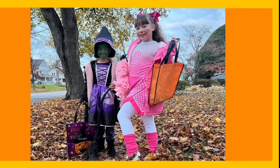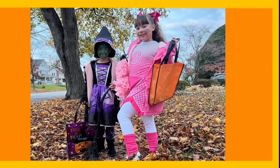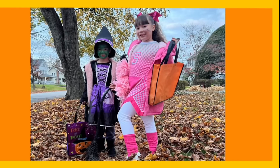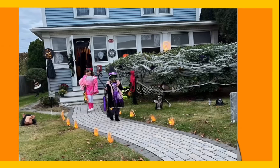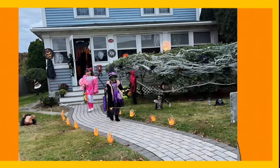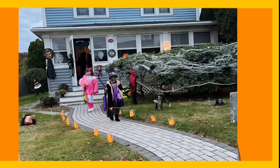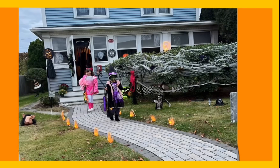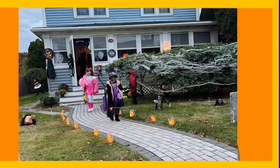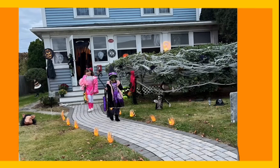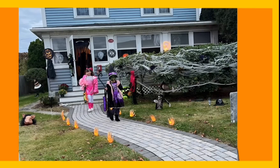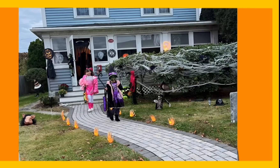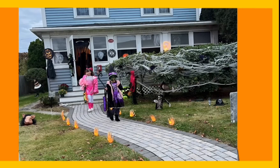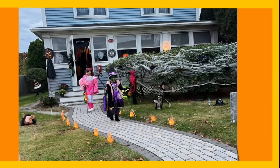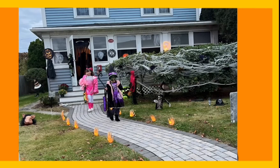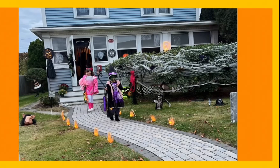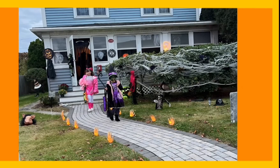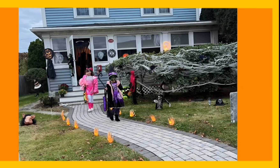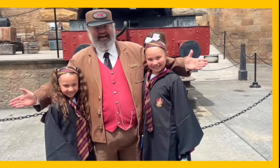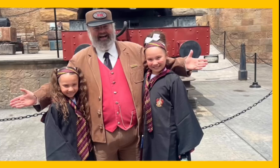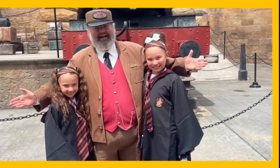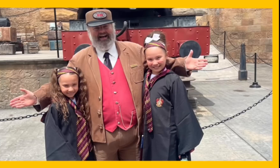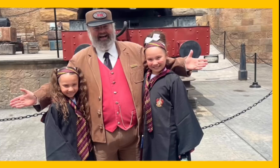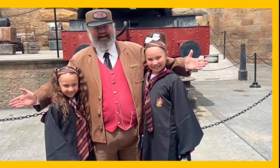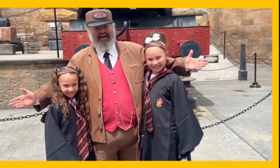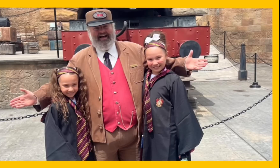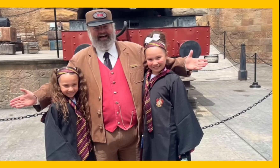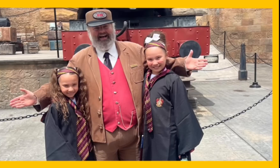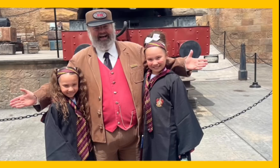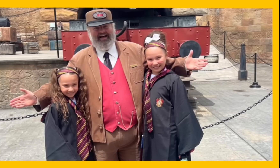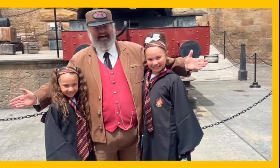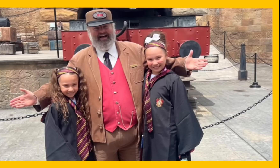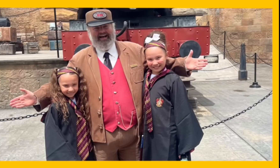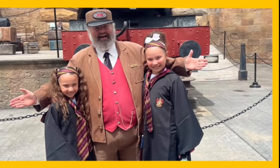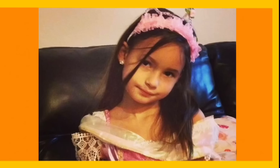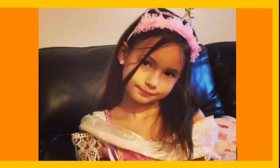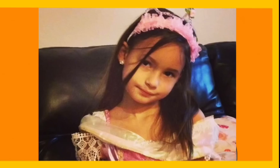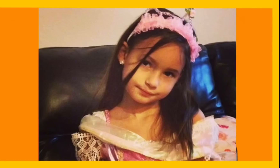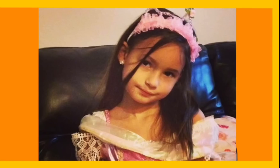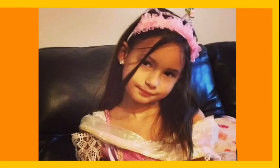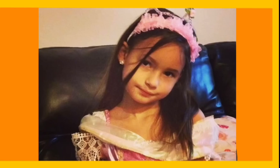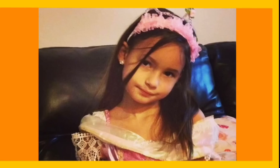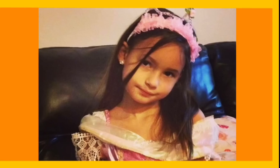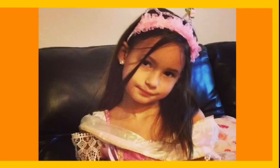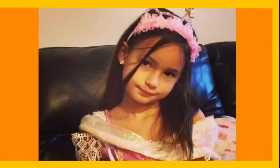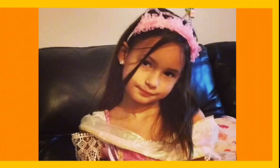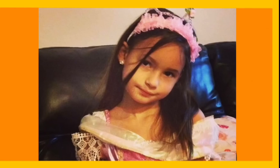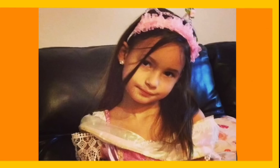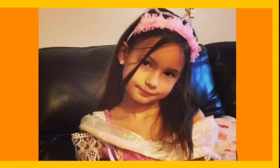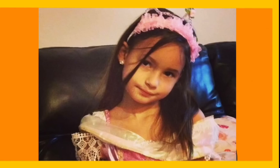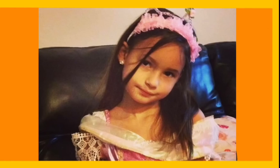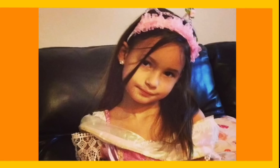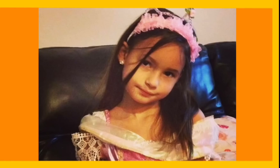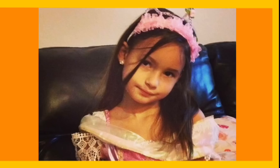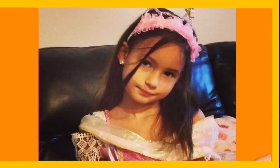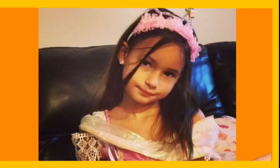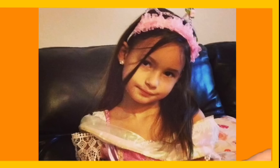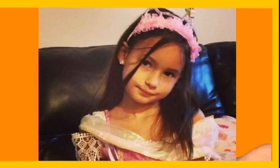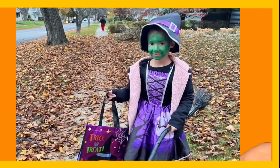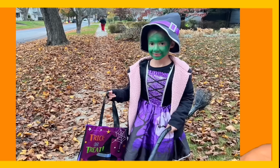We always go trick-or-treating with the parents. Ooh, I see a princess. I see a